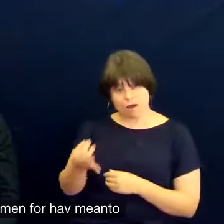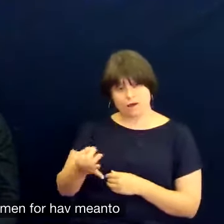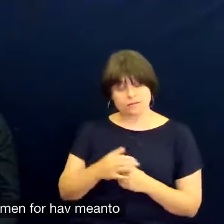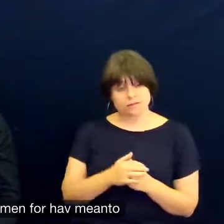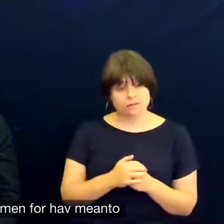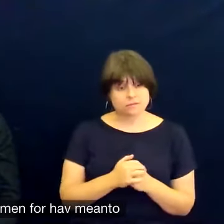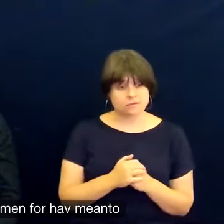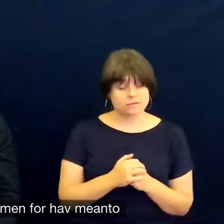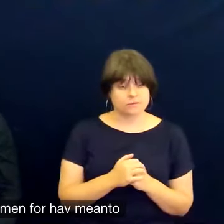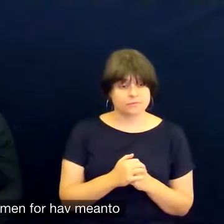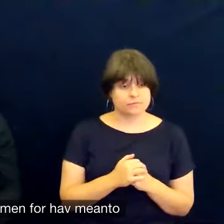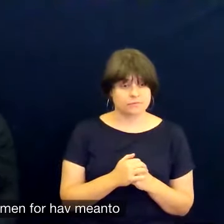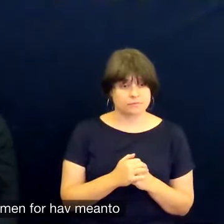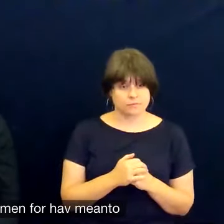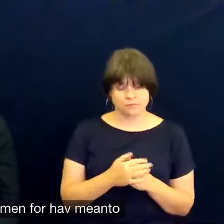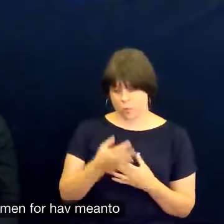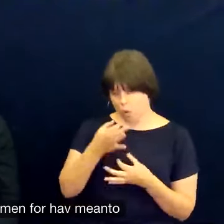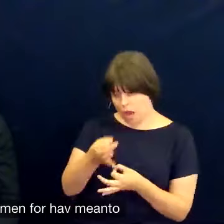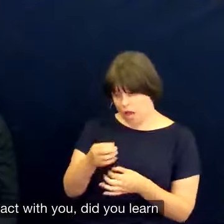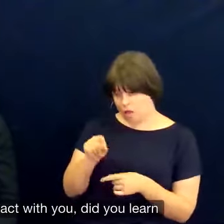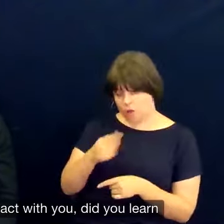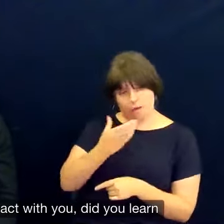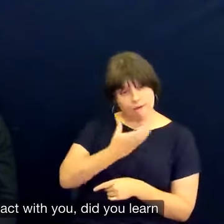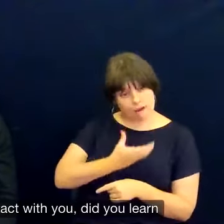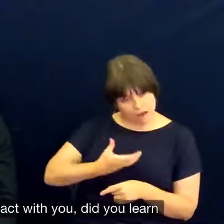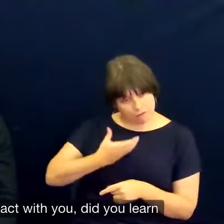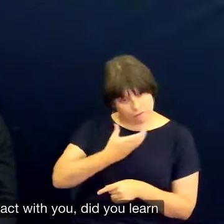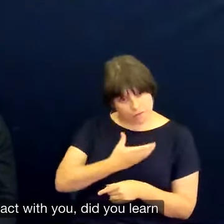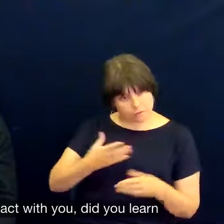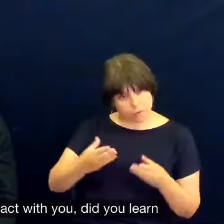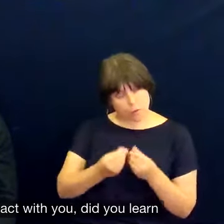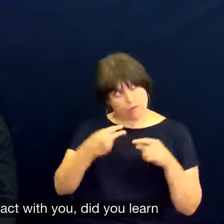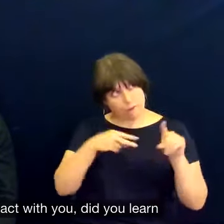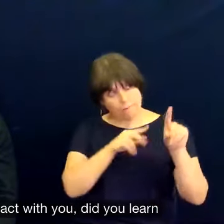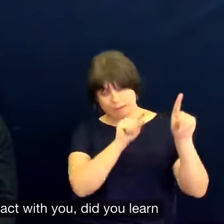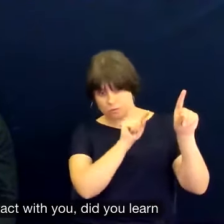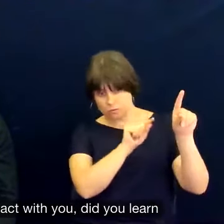Were you comfortable with the mentor?